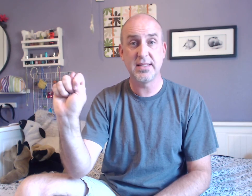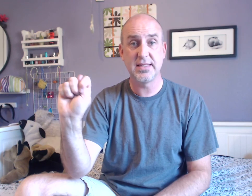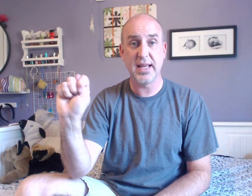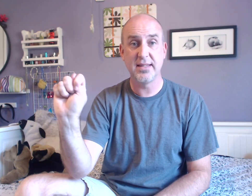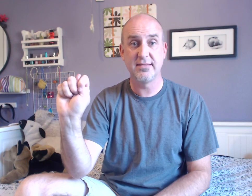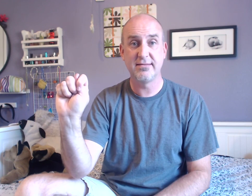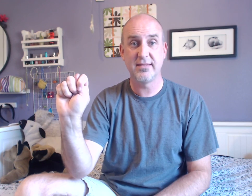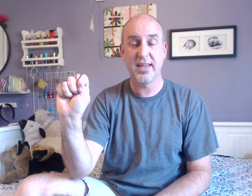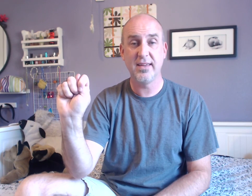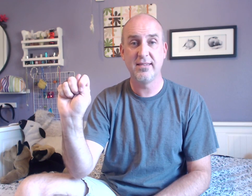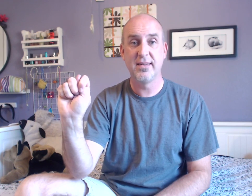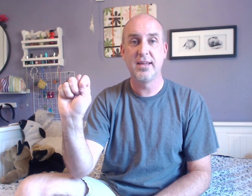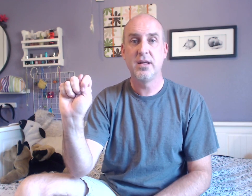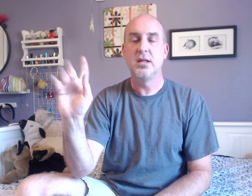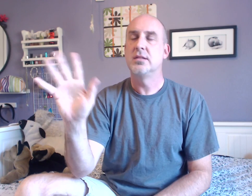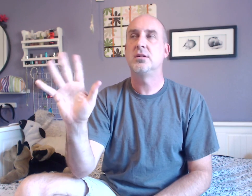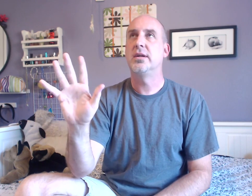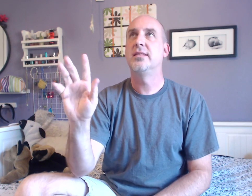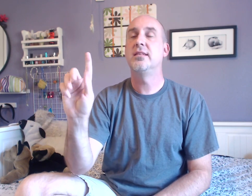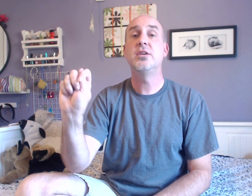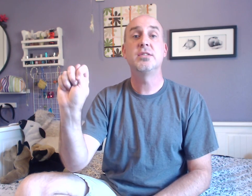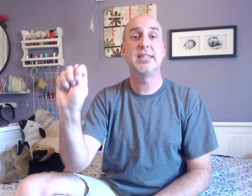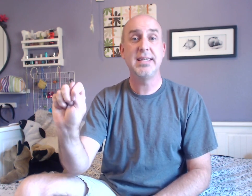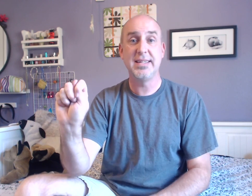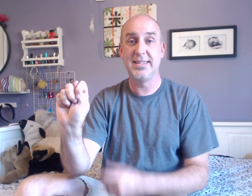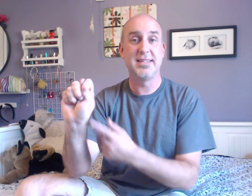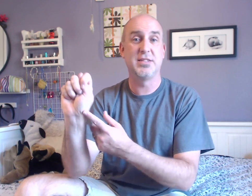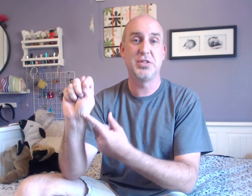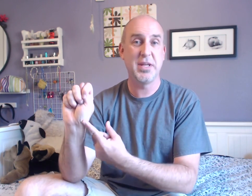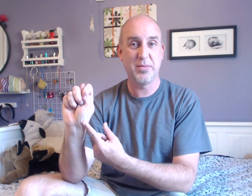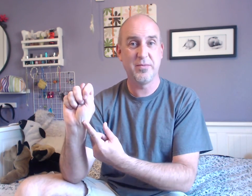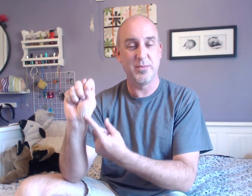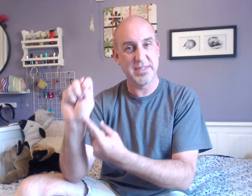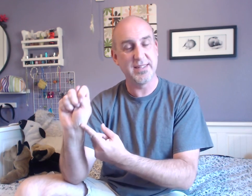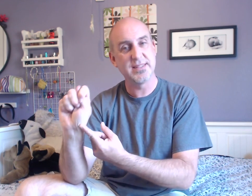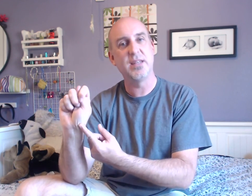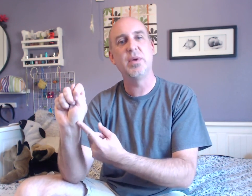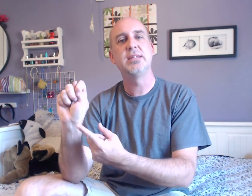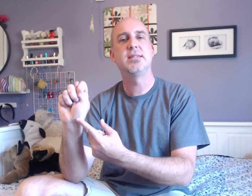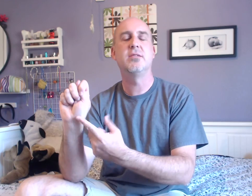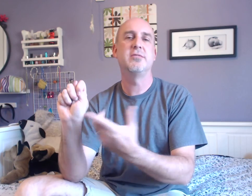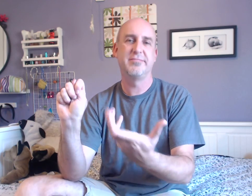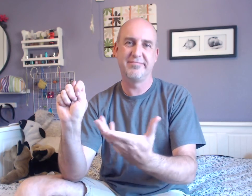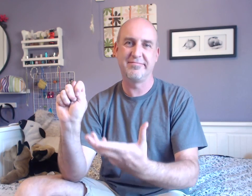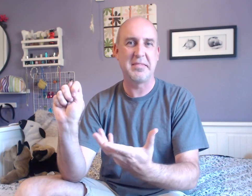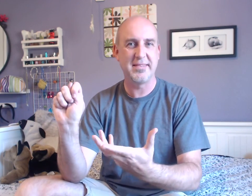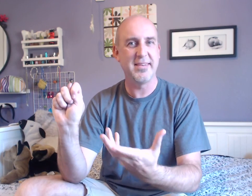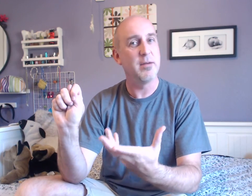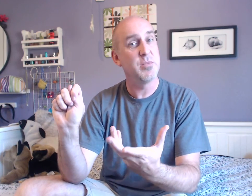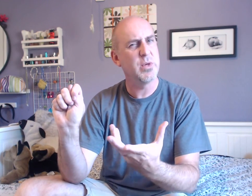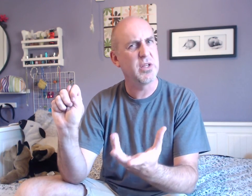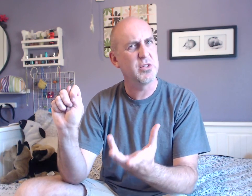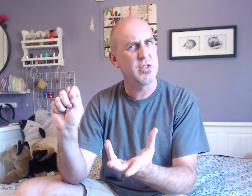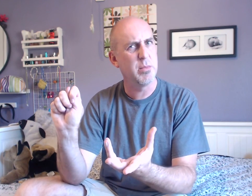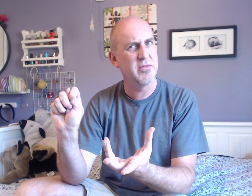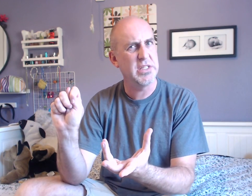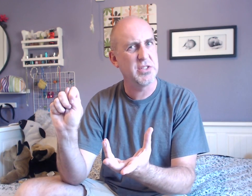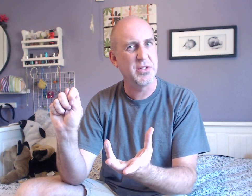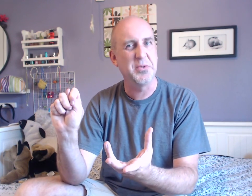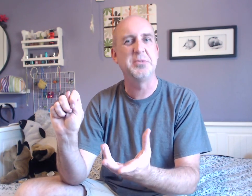side. Okay? Sorry, the letter T doesn't shake from side to side by itself. See, I'm doing a good job of teaching you, don't you